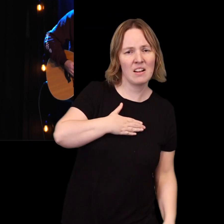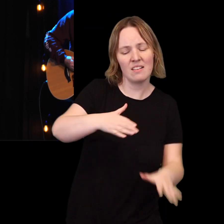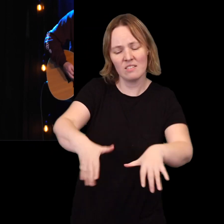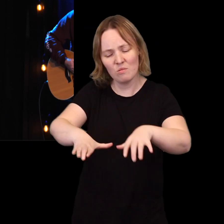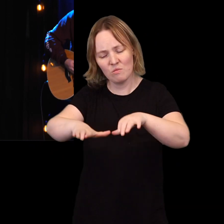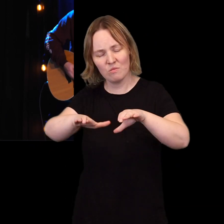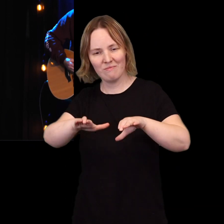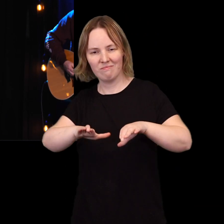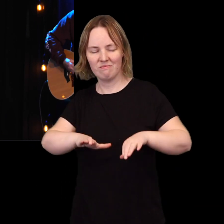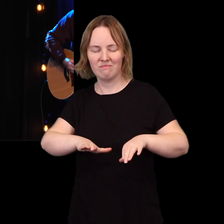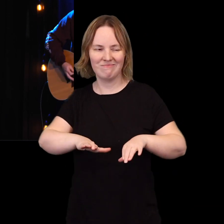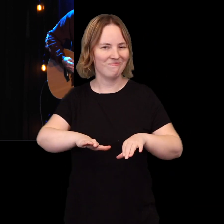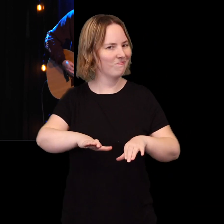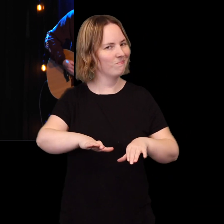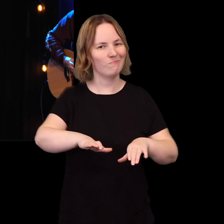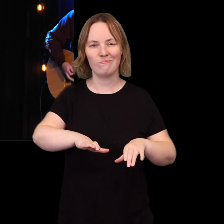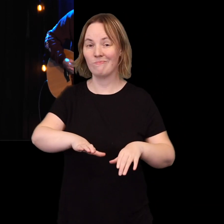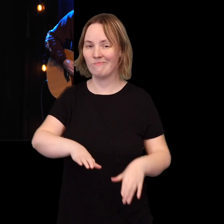It was my